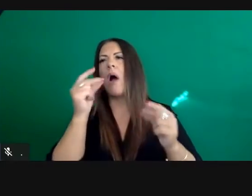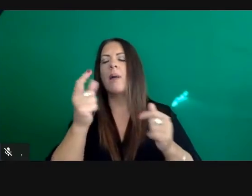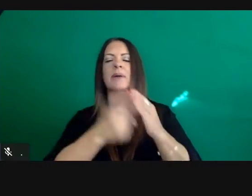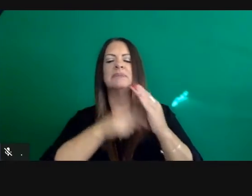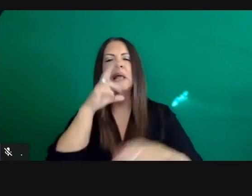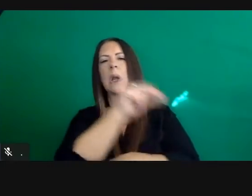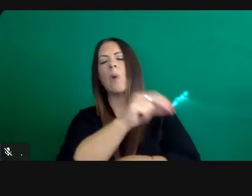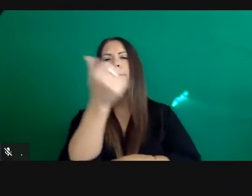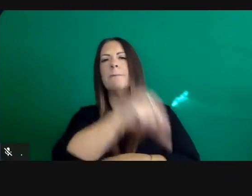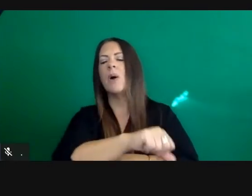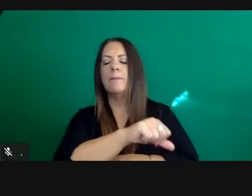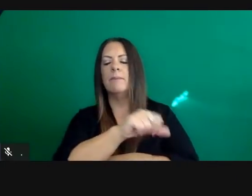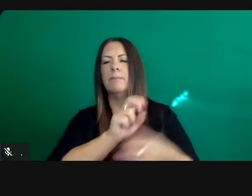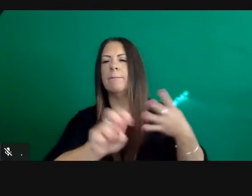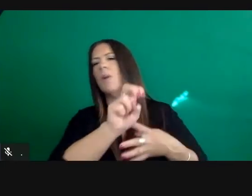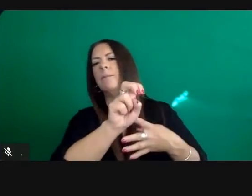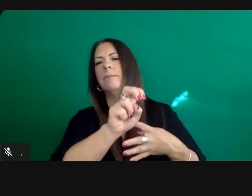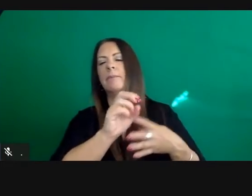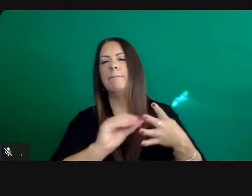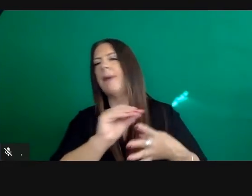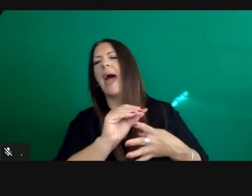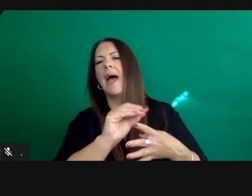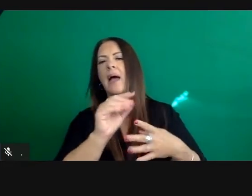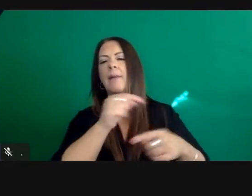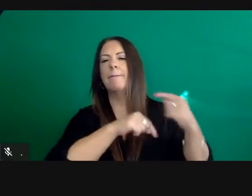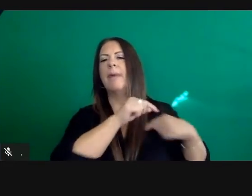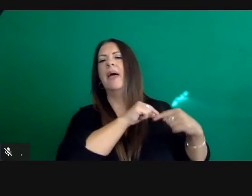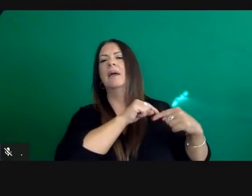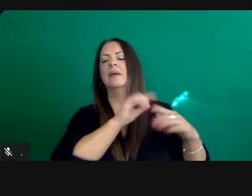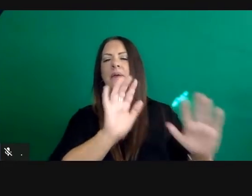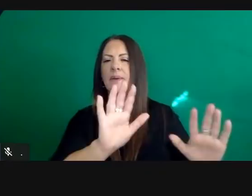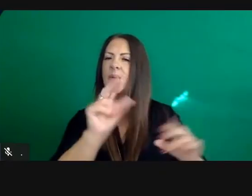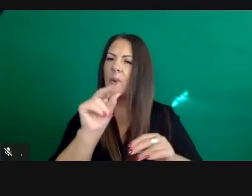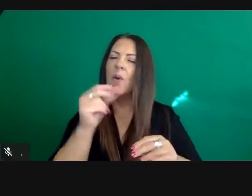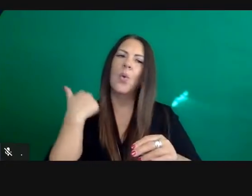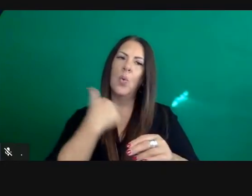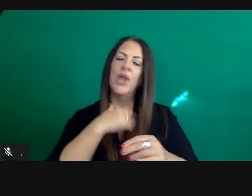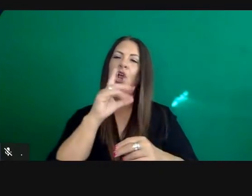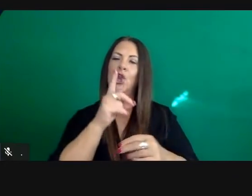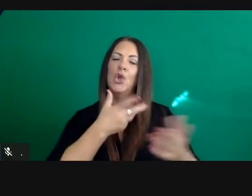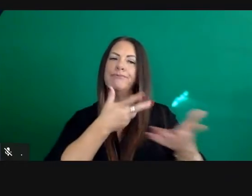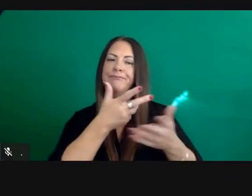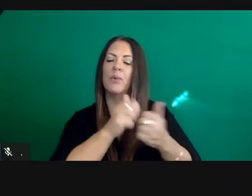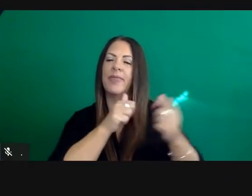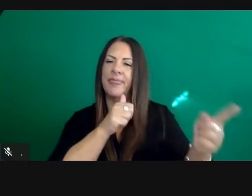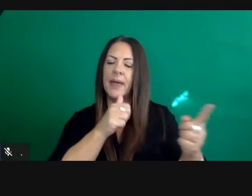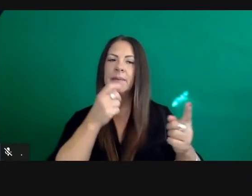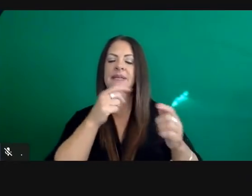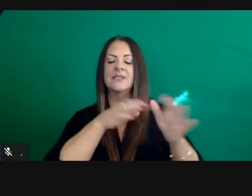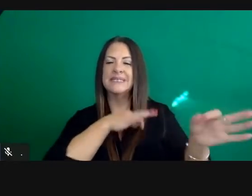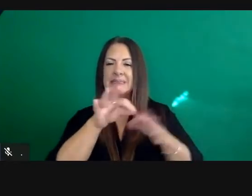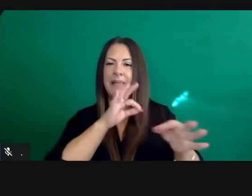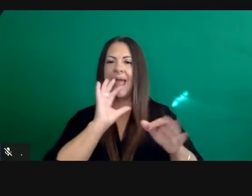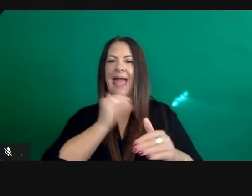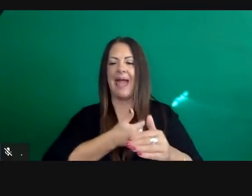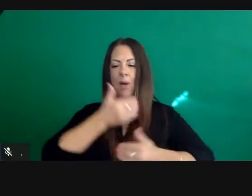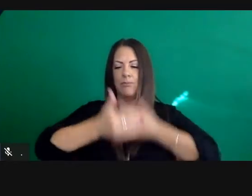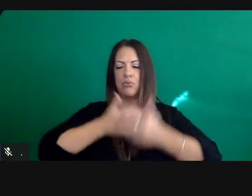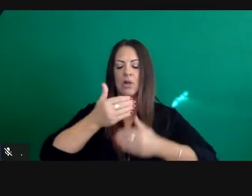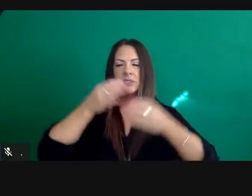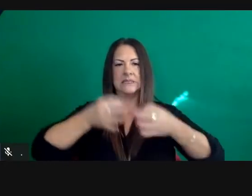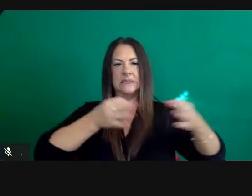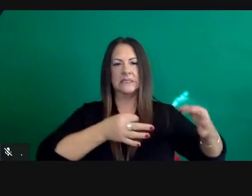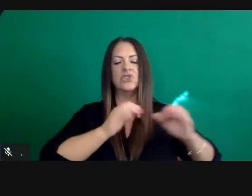does. It does sort of have some parameters on how the process will